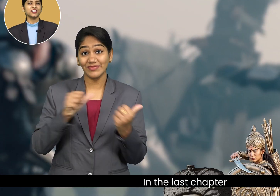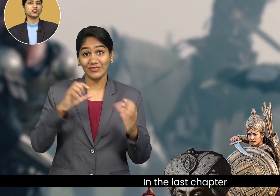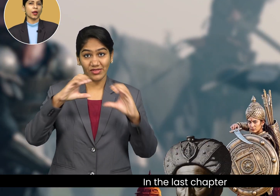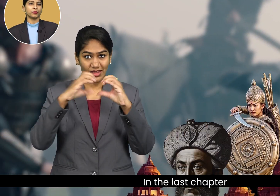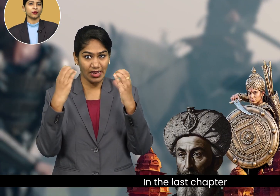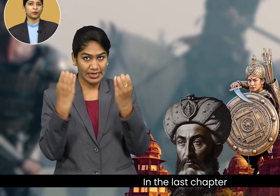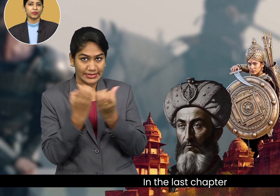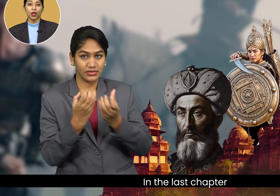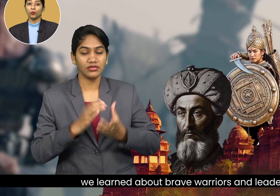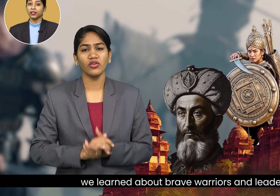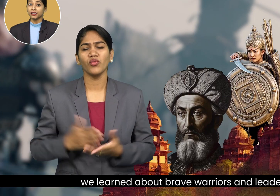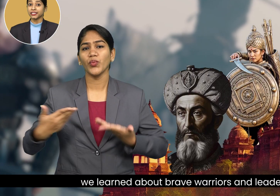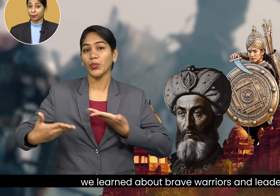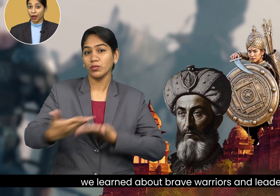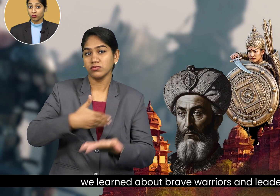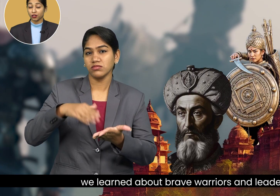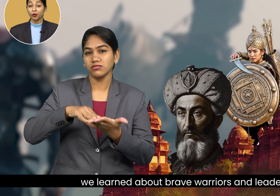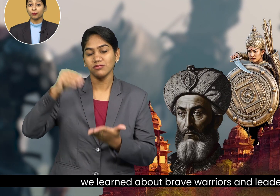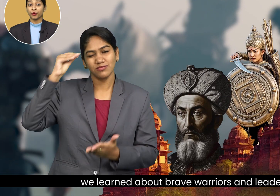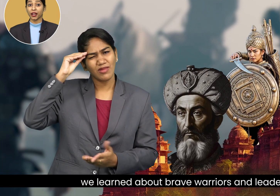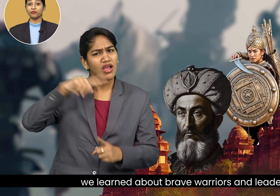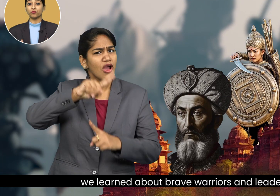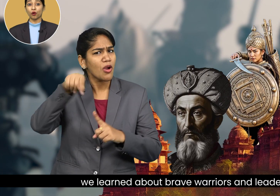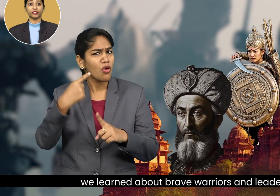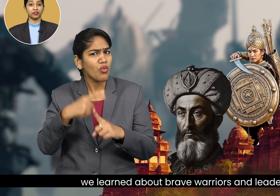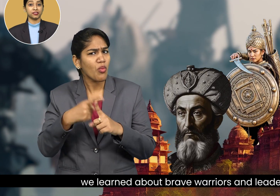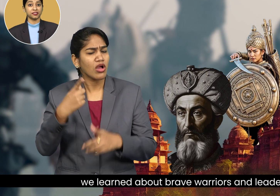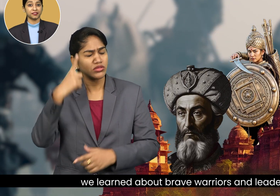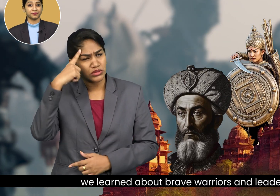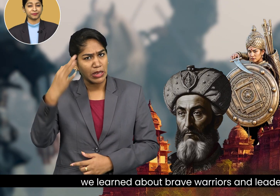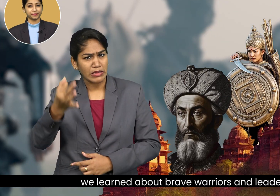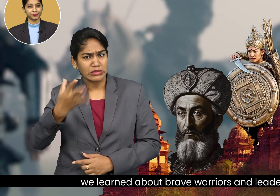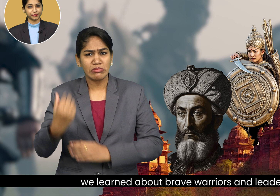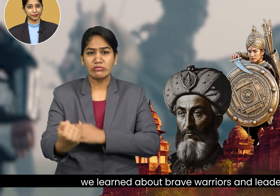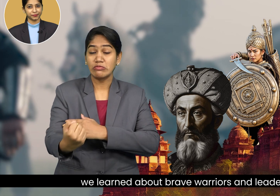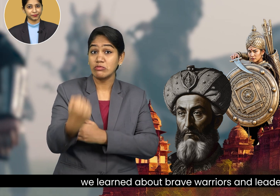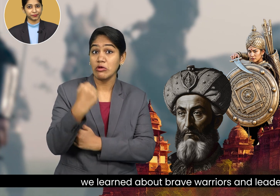In the last chapter, we learned about brave warriors